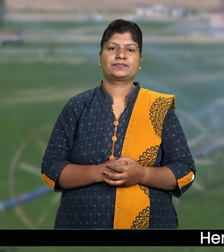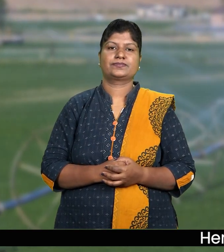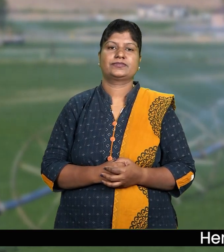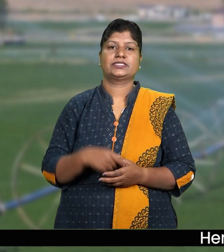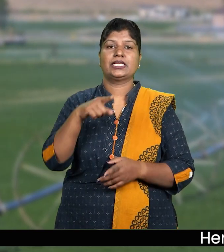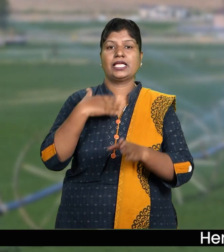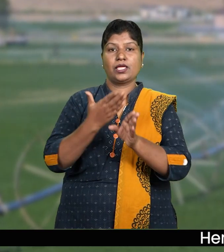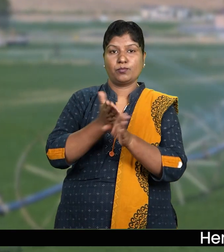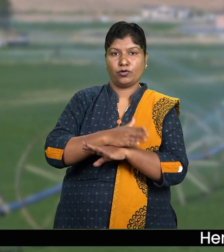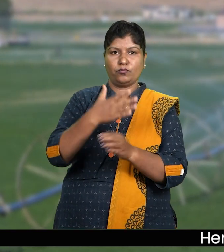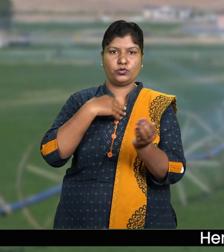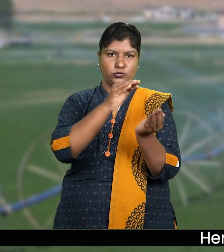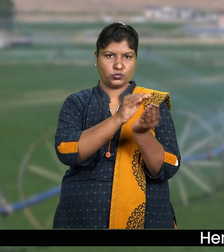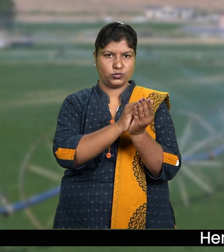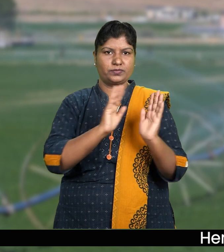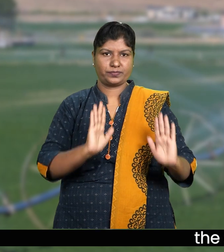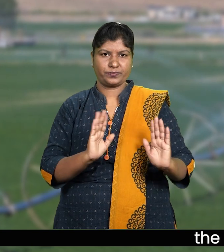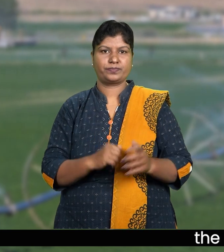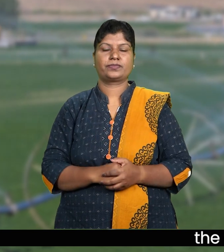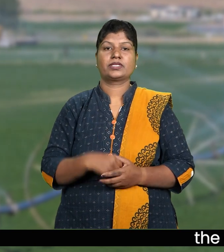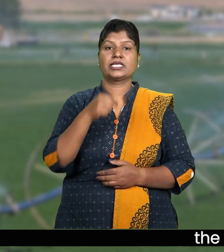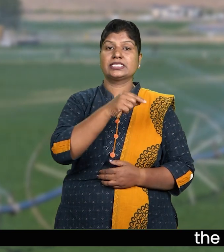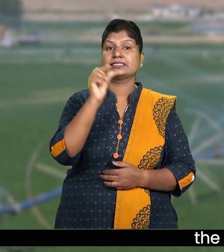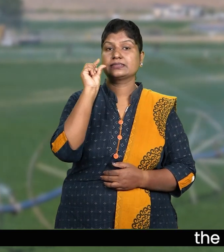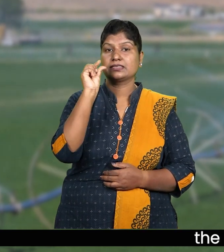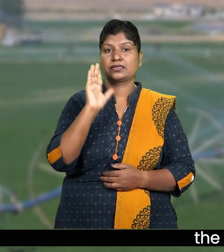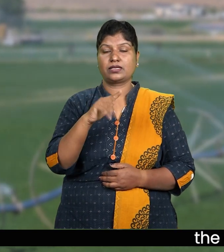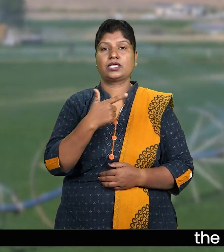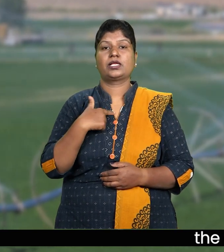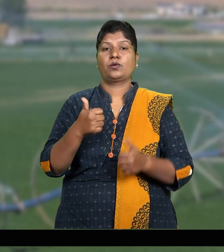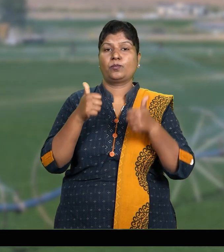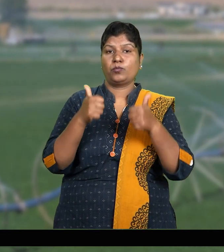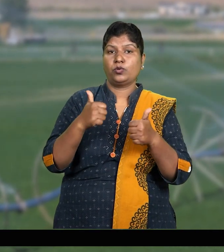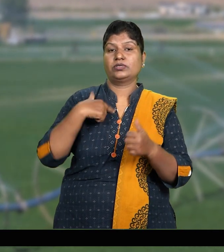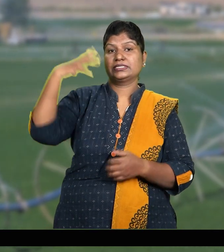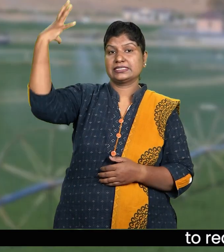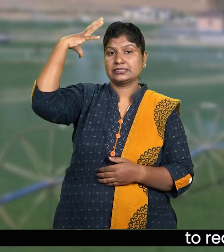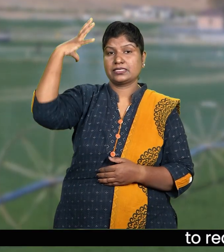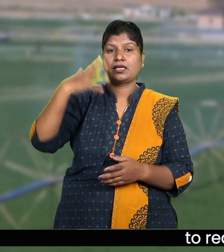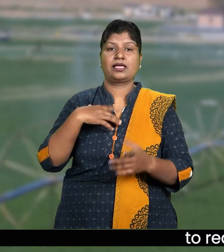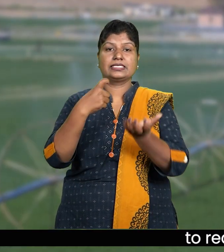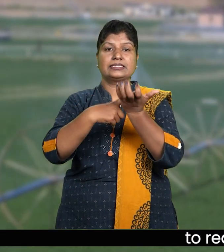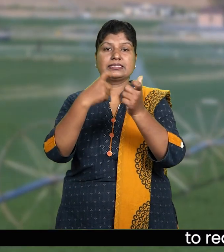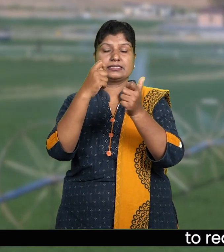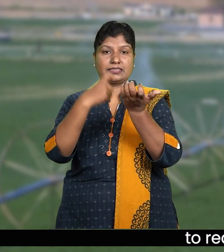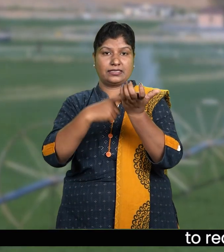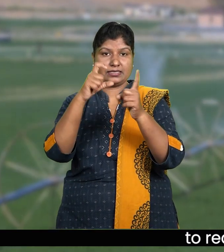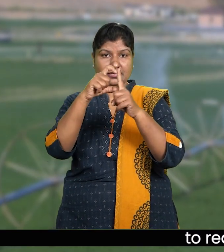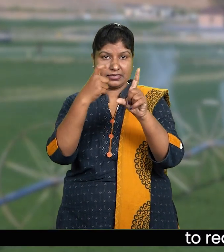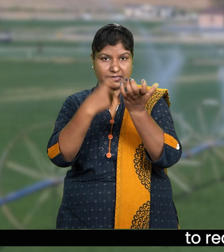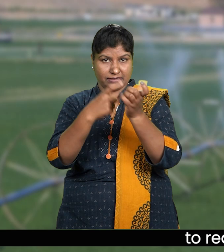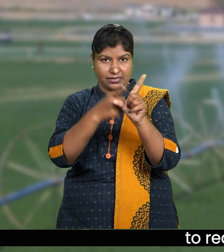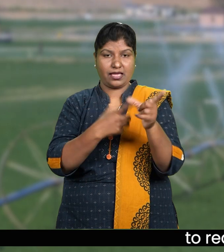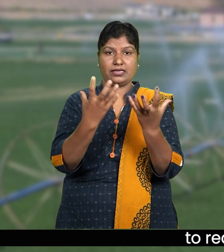Hence, before storing them, the grains are properly dried in the sun to reduce the moisture in